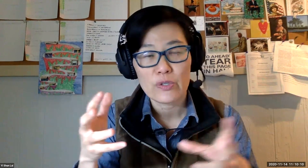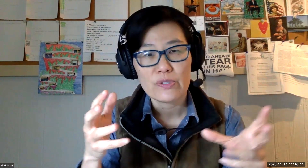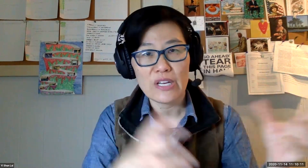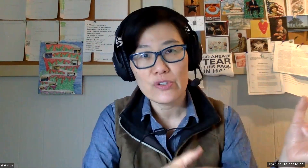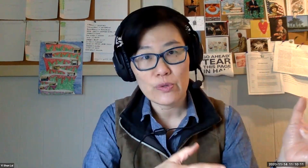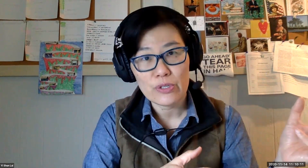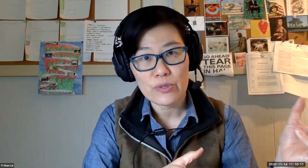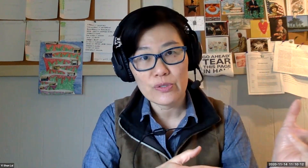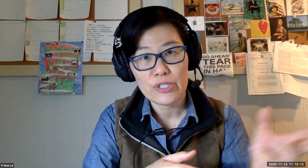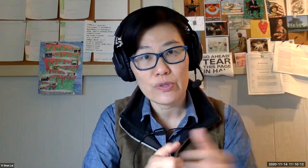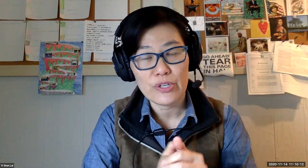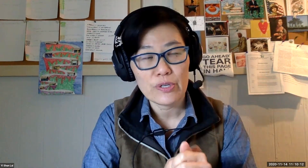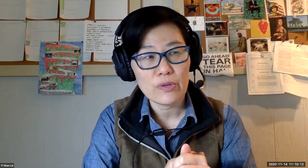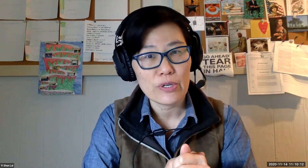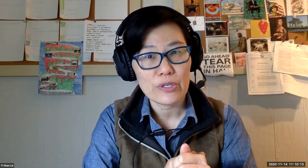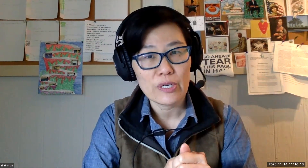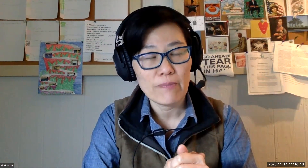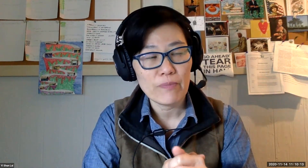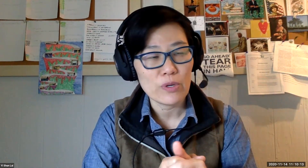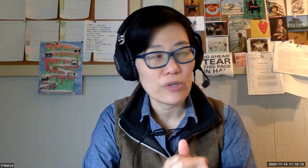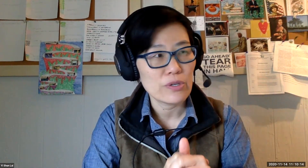places to send your short stories or your